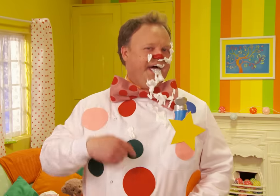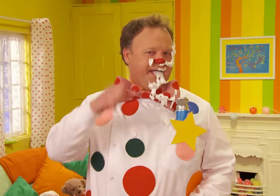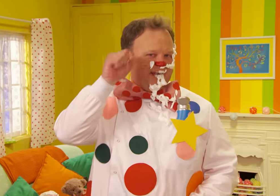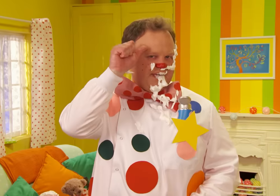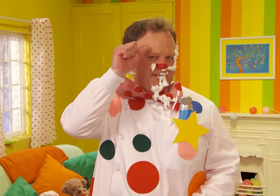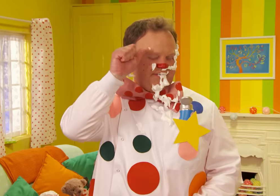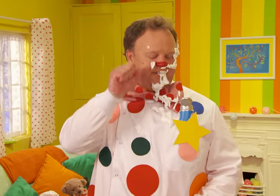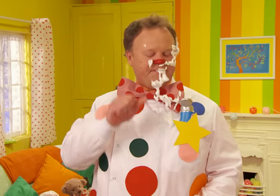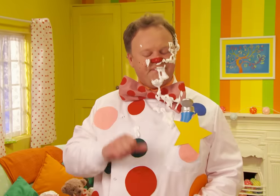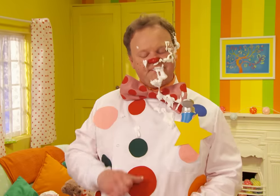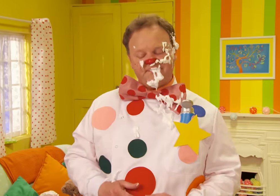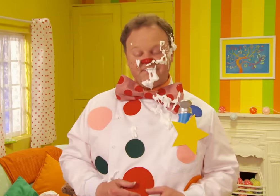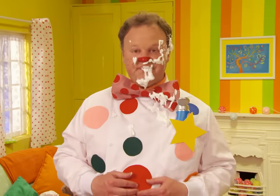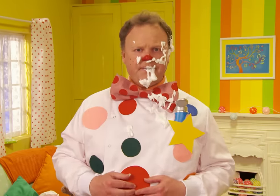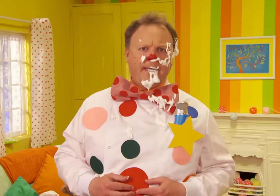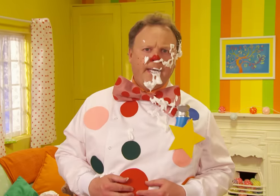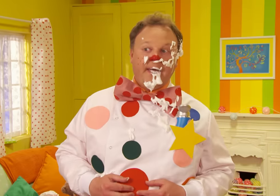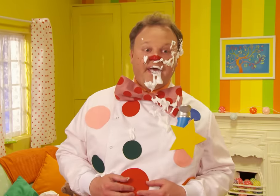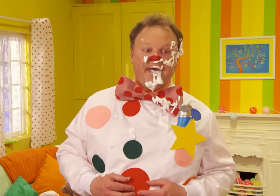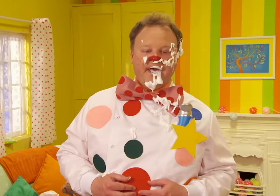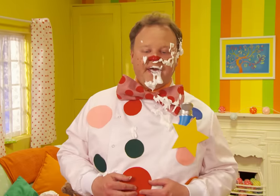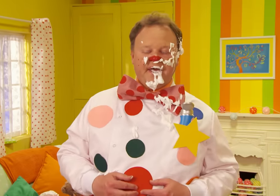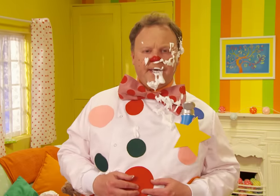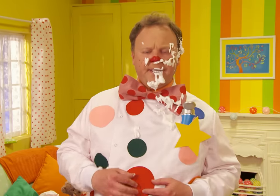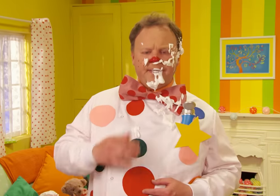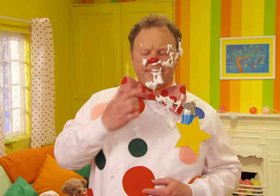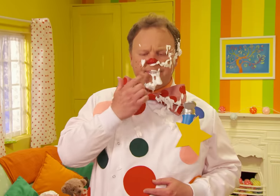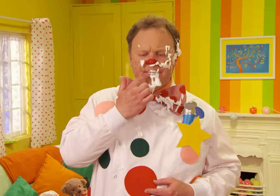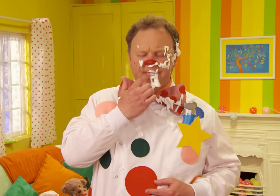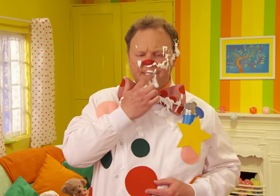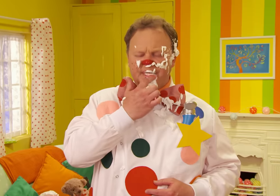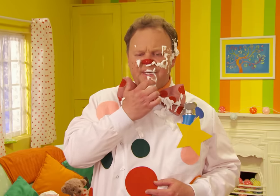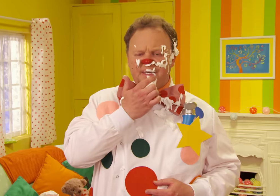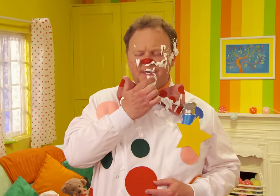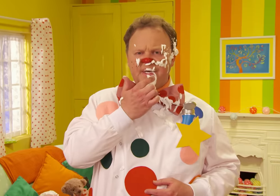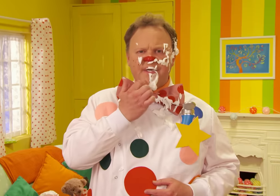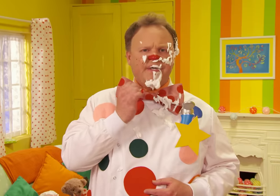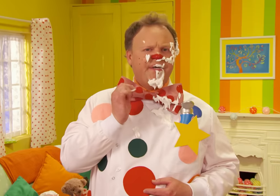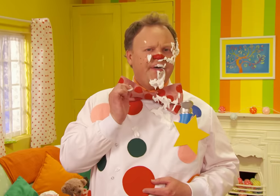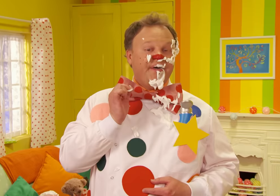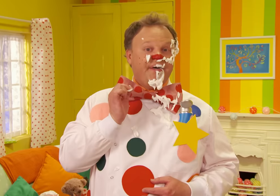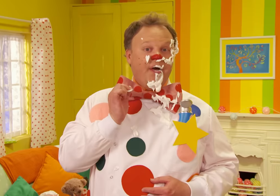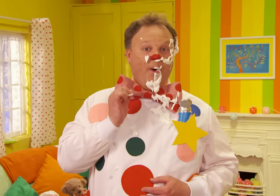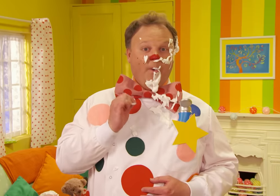I know. Before we go, Dentist Tumble, please can you show us the sign for toothpaste?